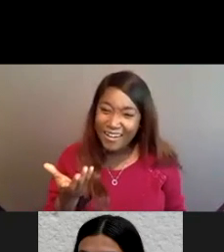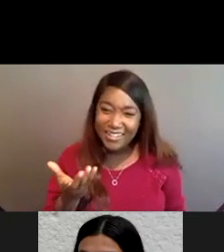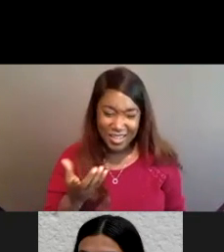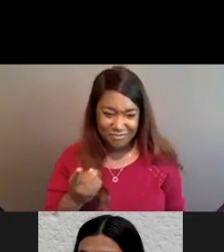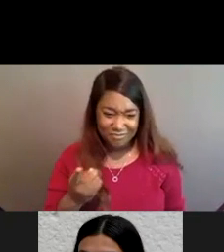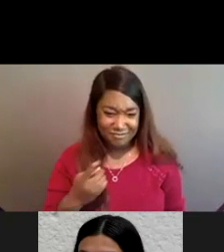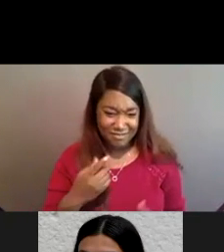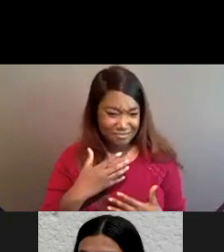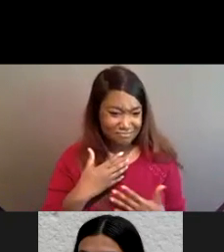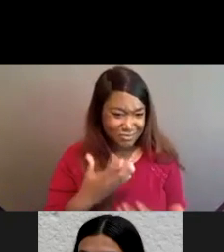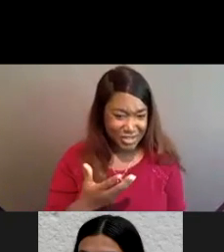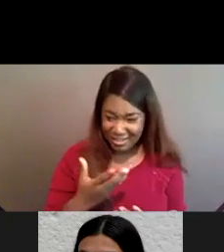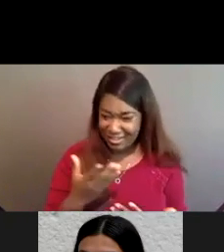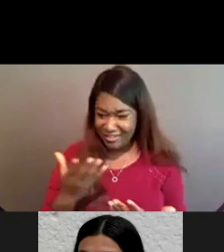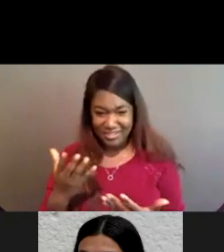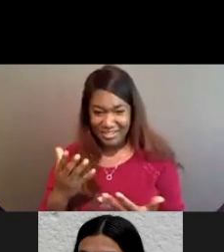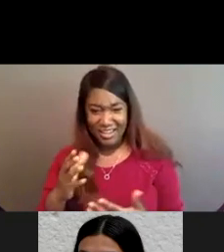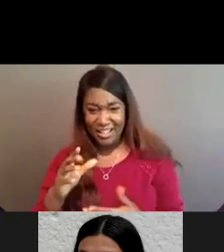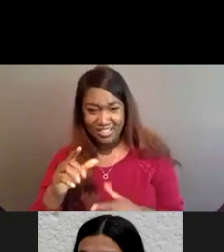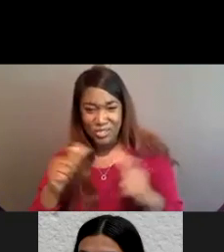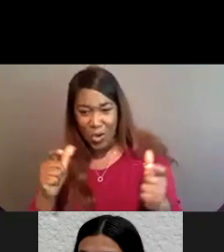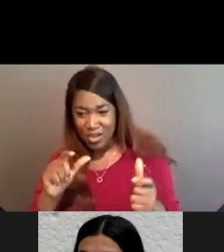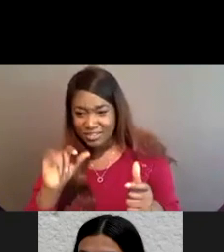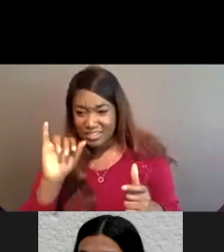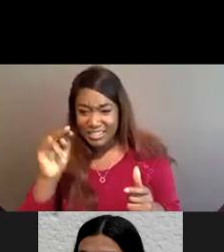large intestines that I digest and poop from?